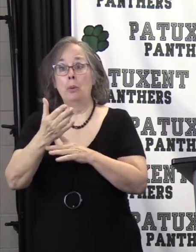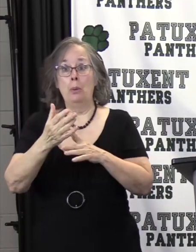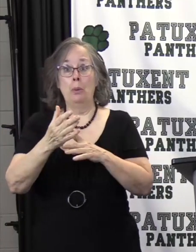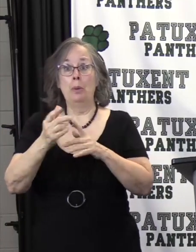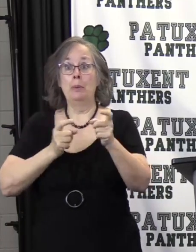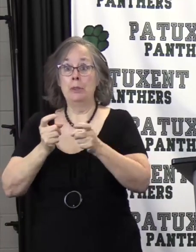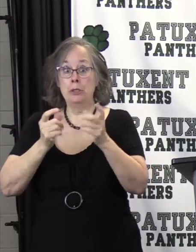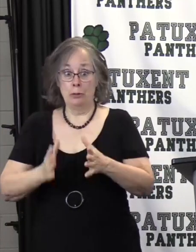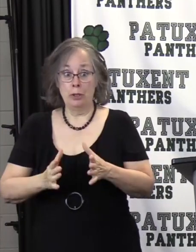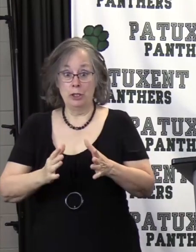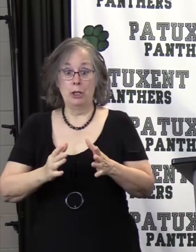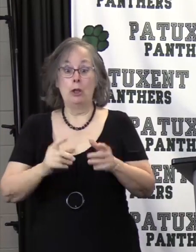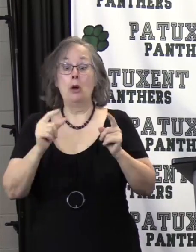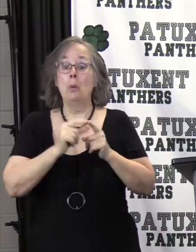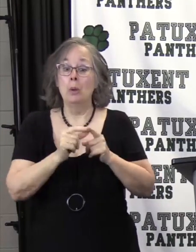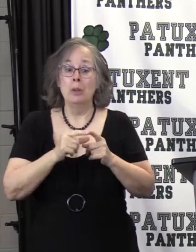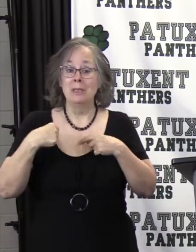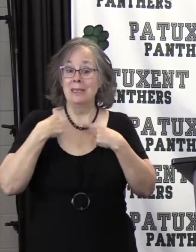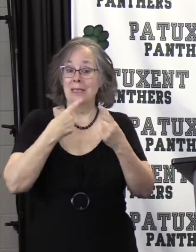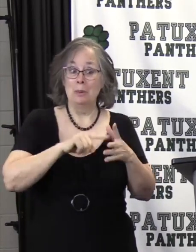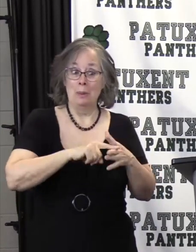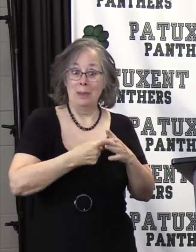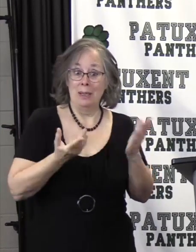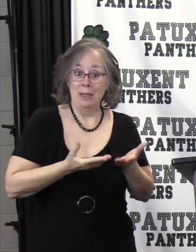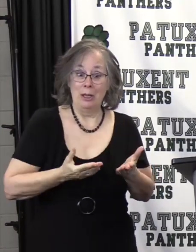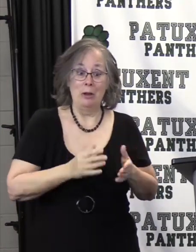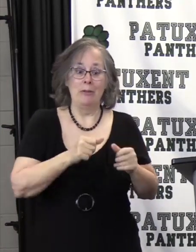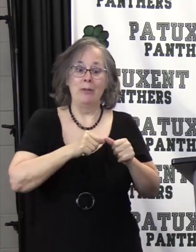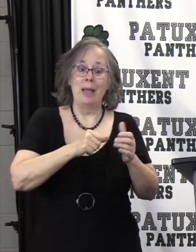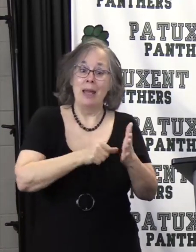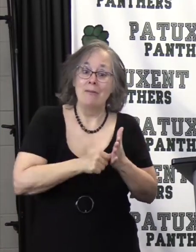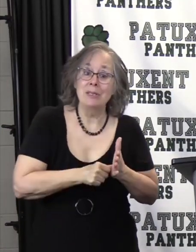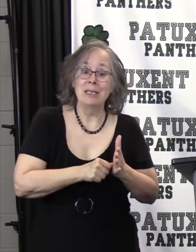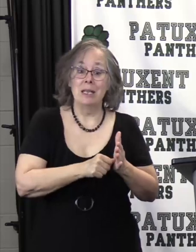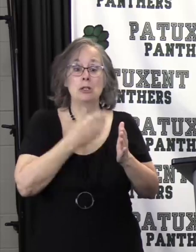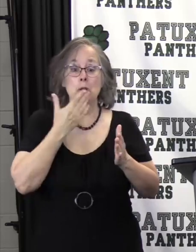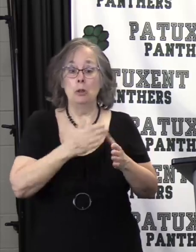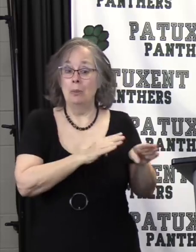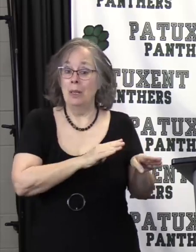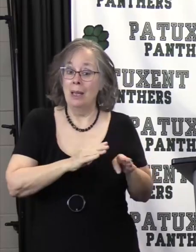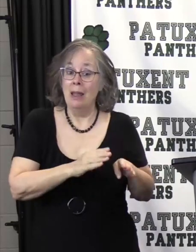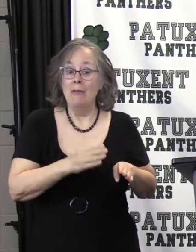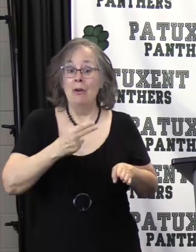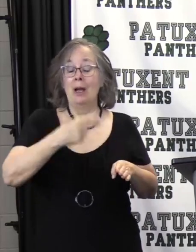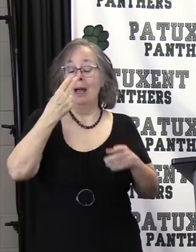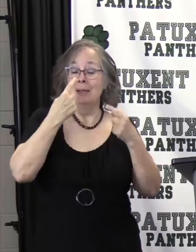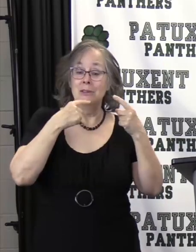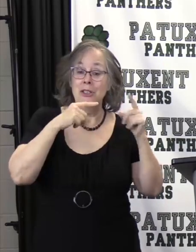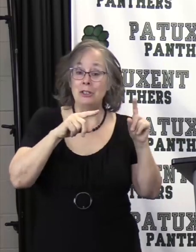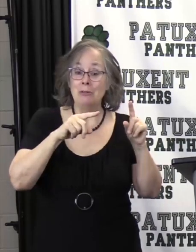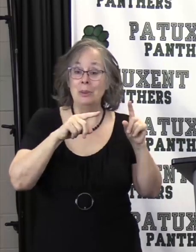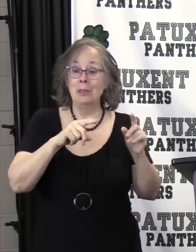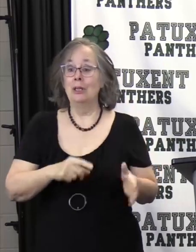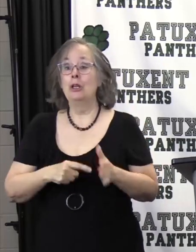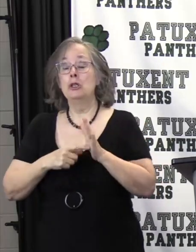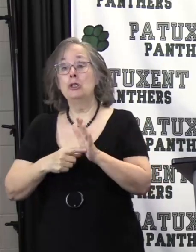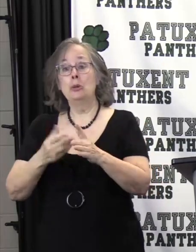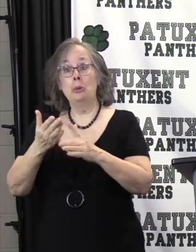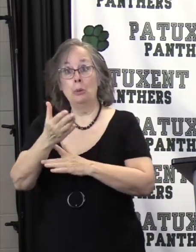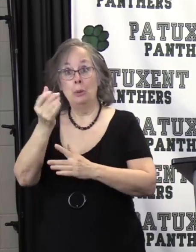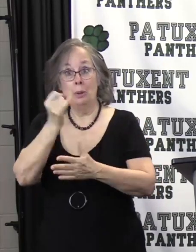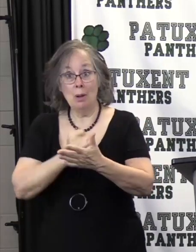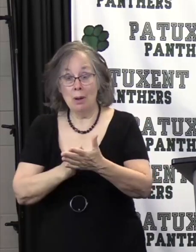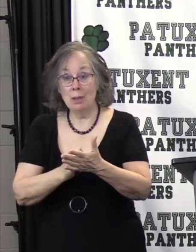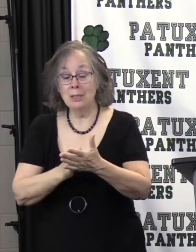administration and how their words since we came to PAX have emphasized how well-behaved and high-achieving we are. It was shown through the